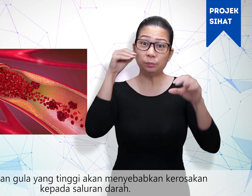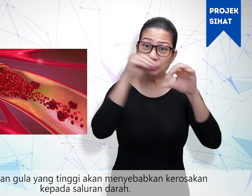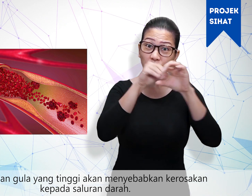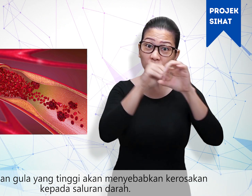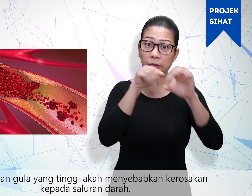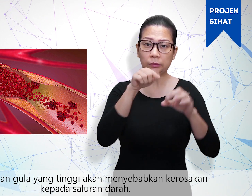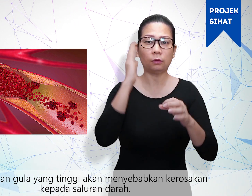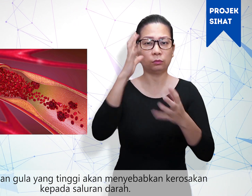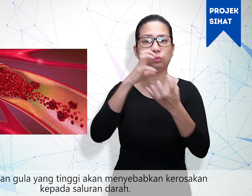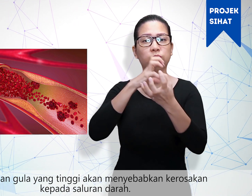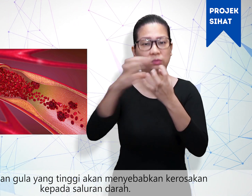vessels become damaged.